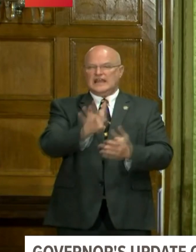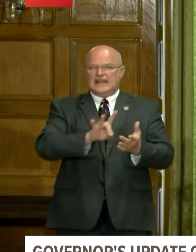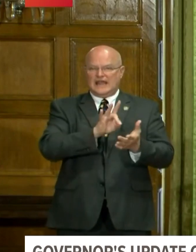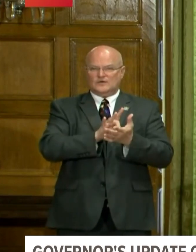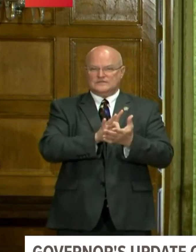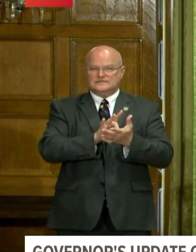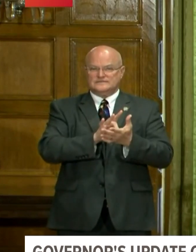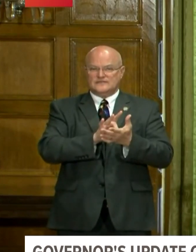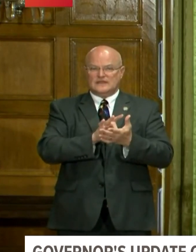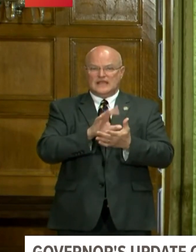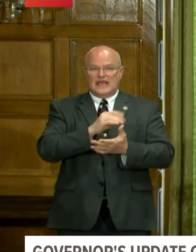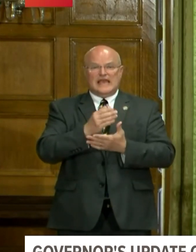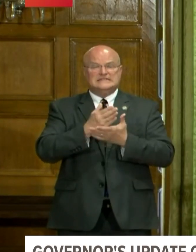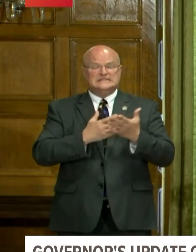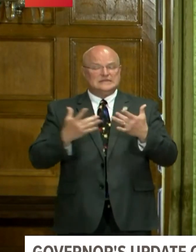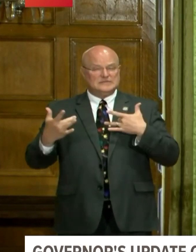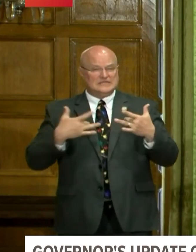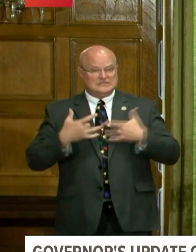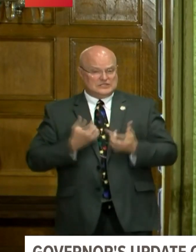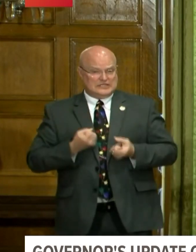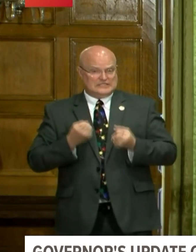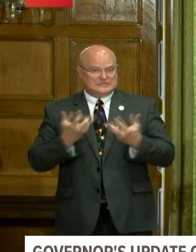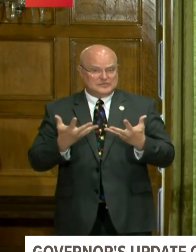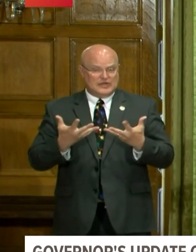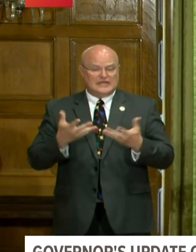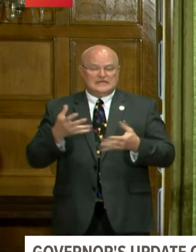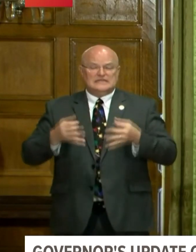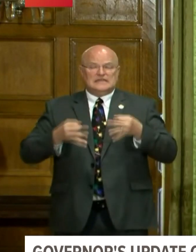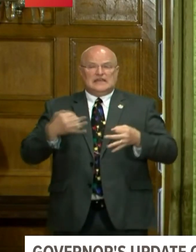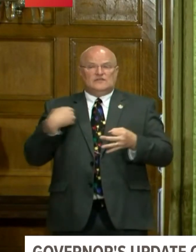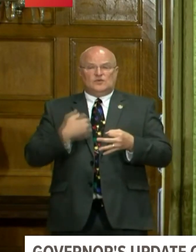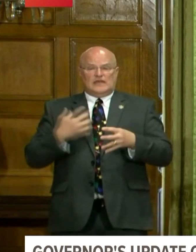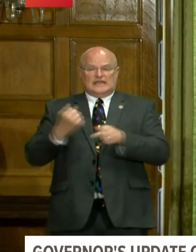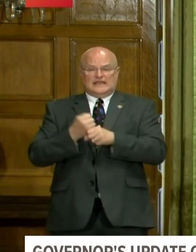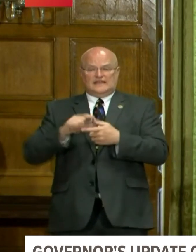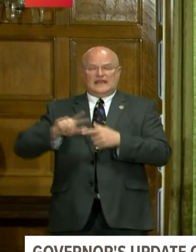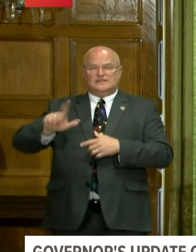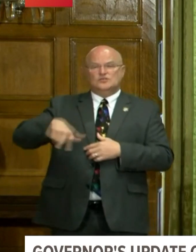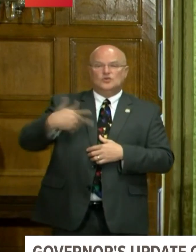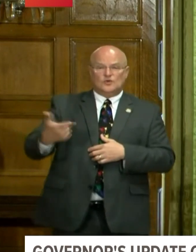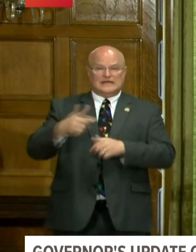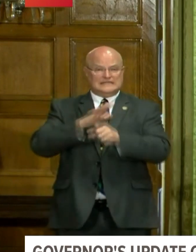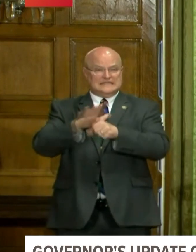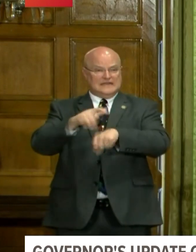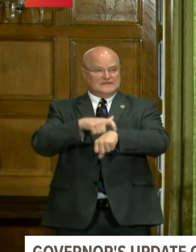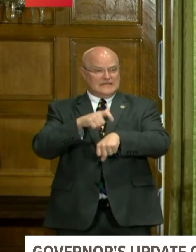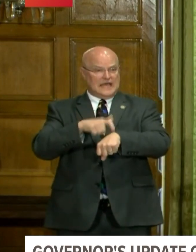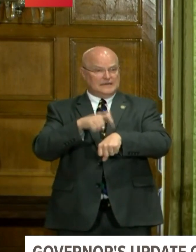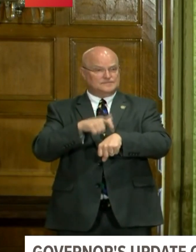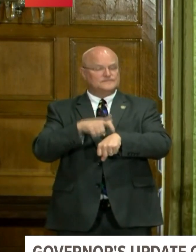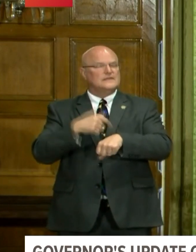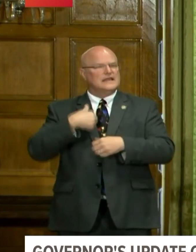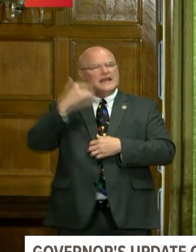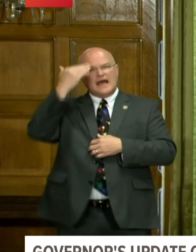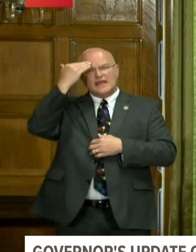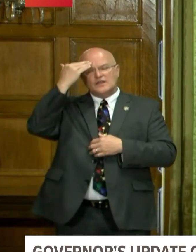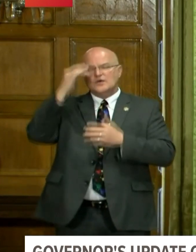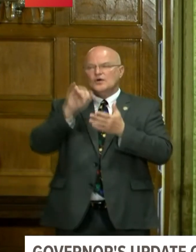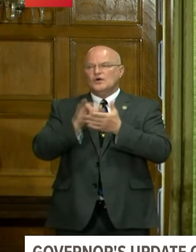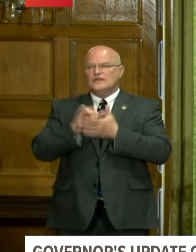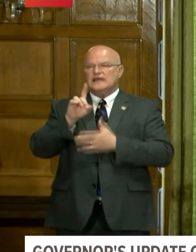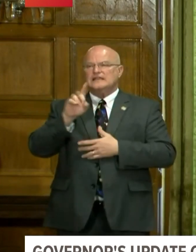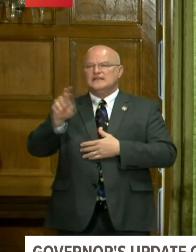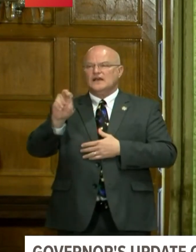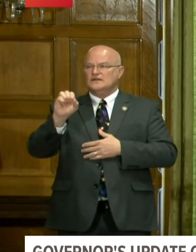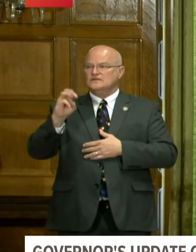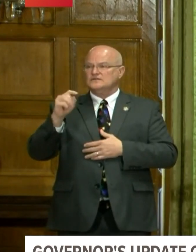been some concern expressed as to whether we can get that turnaround in time. And I know that